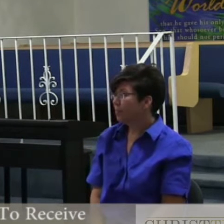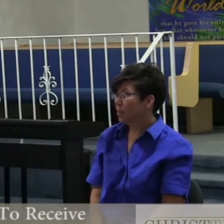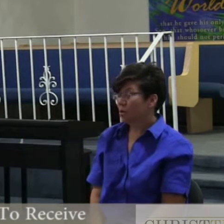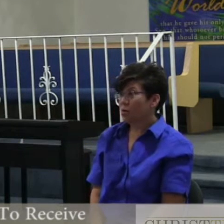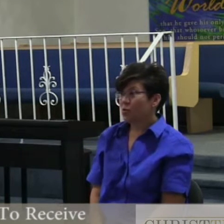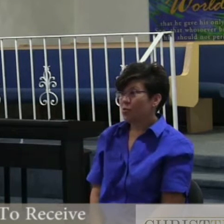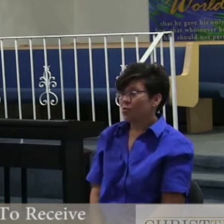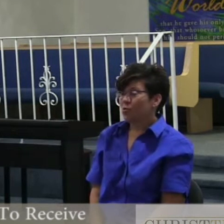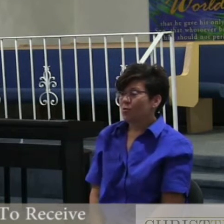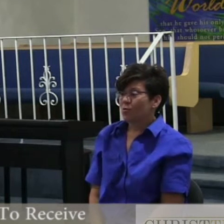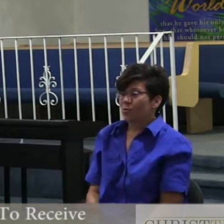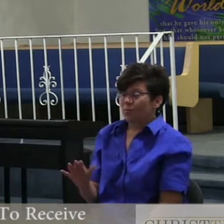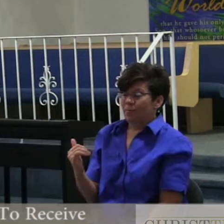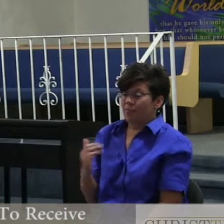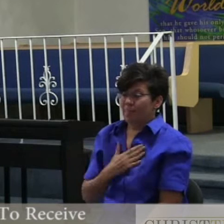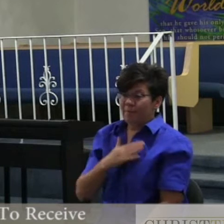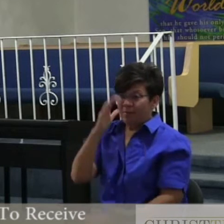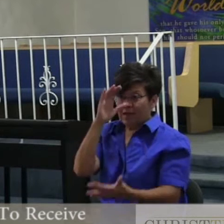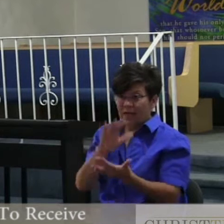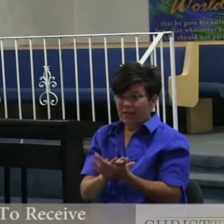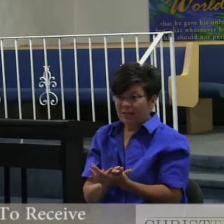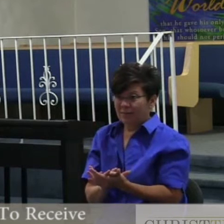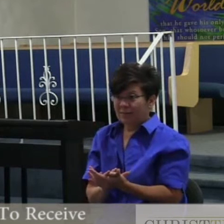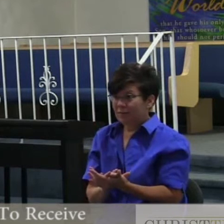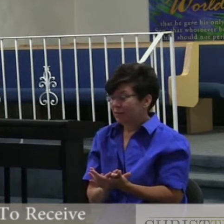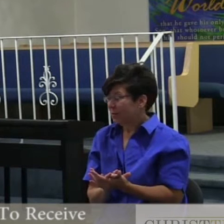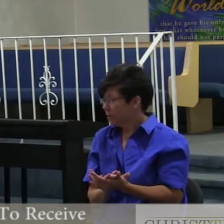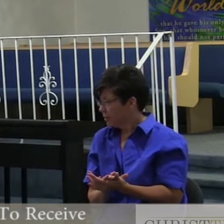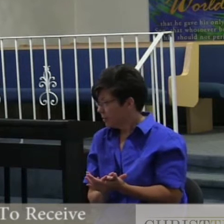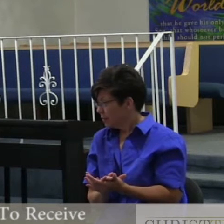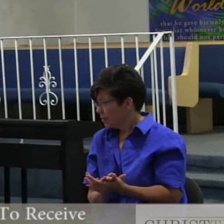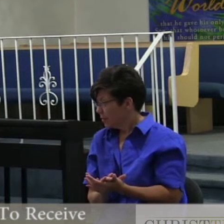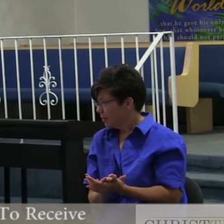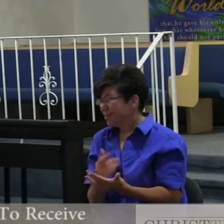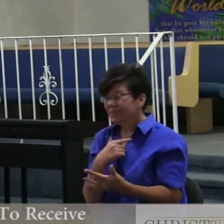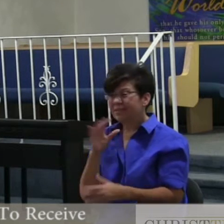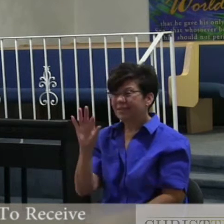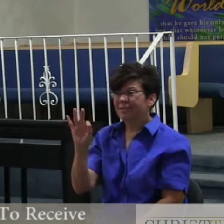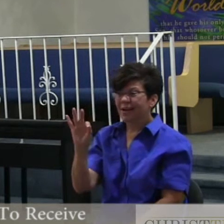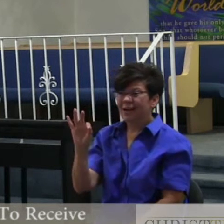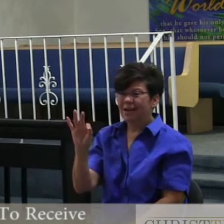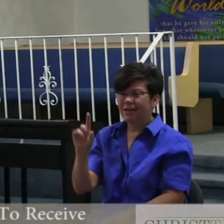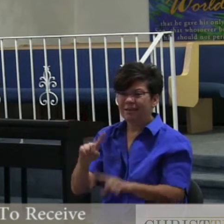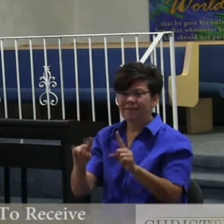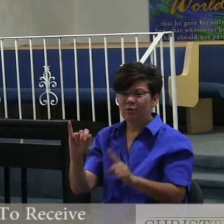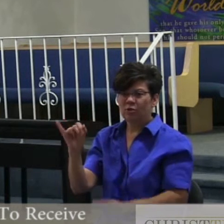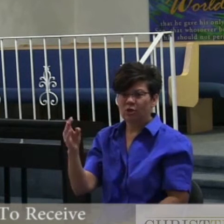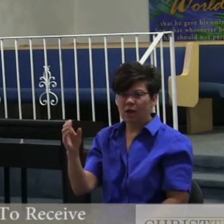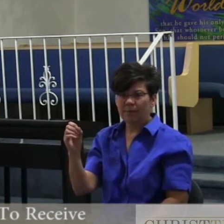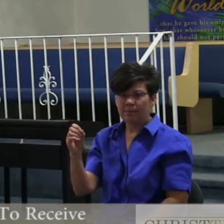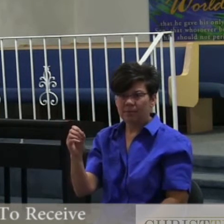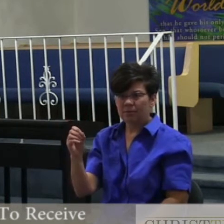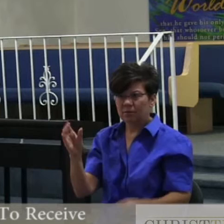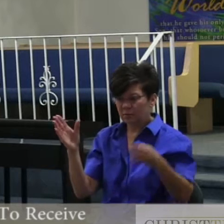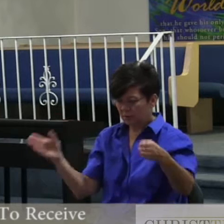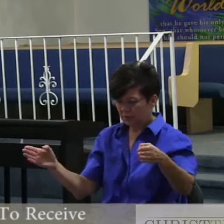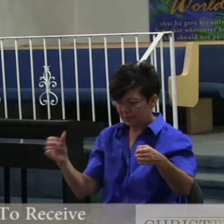Wow. Now, my husband has worked 9 different jobs within 10